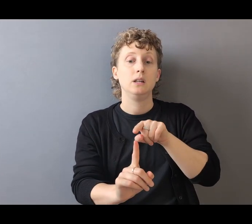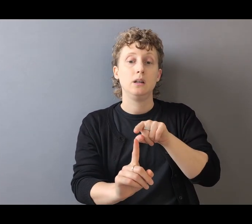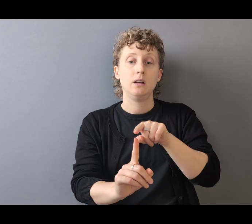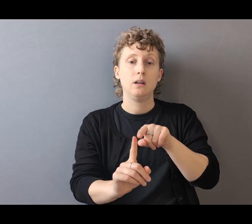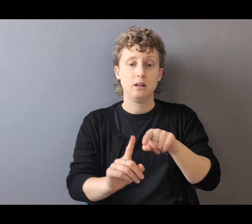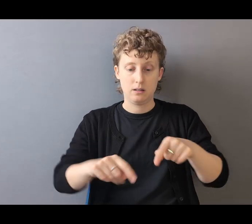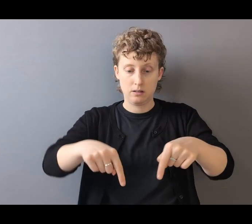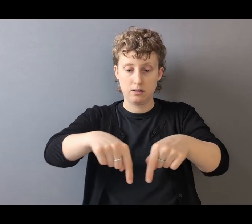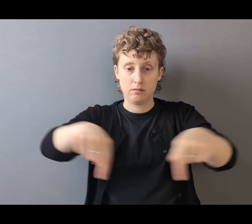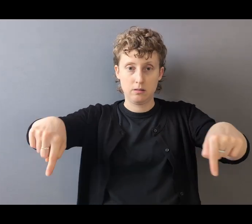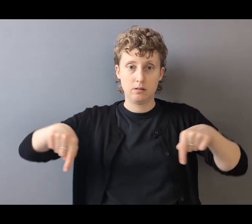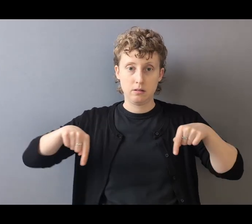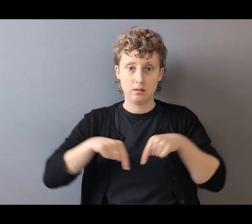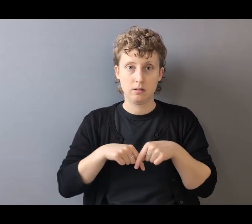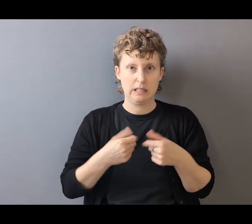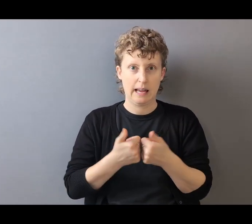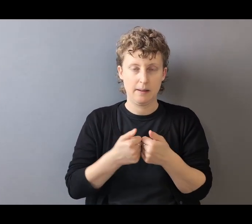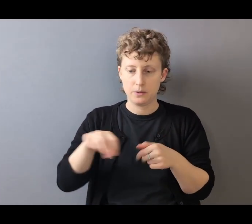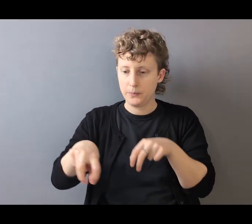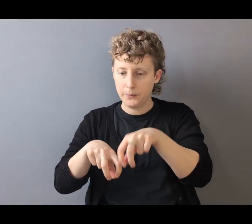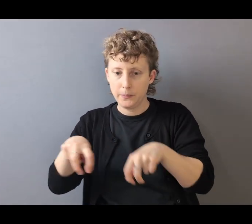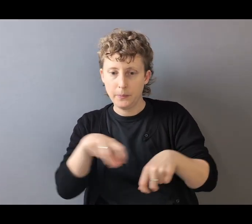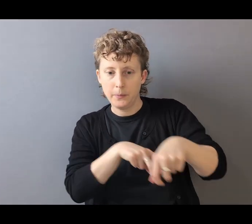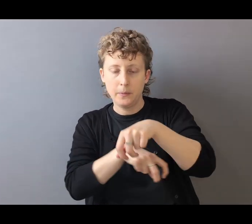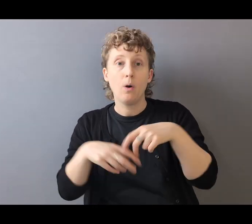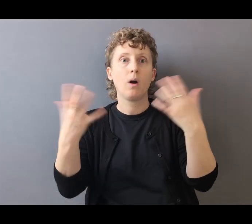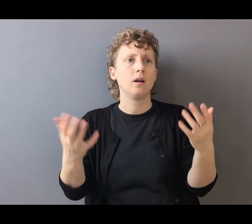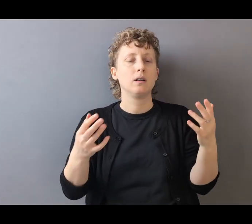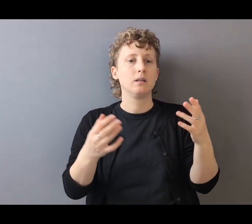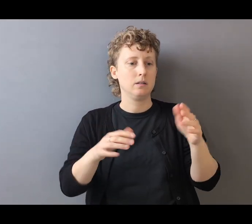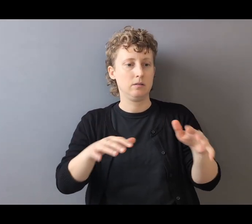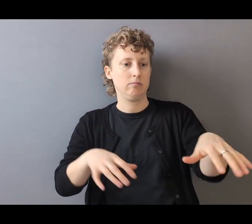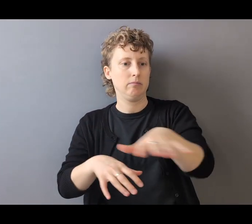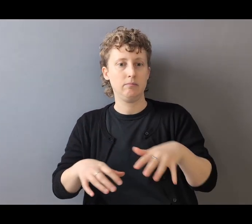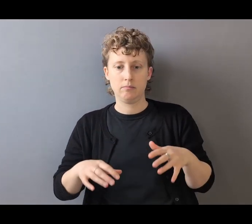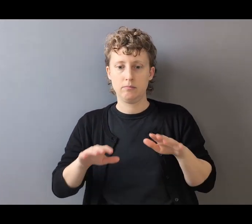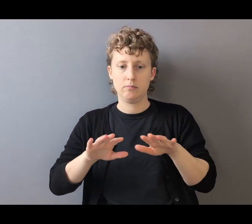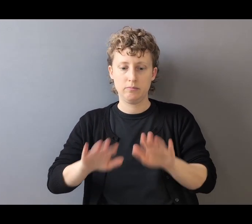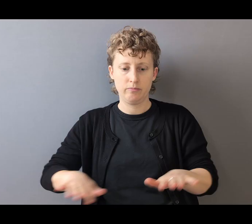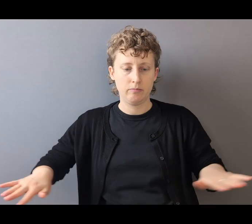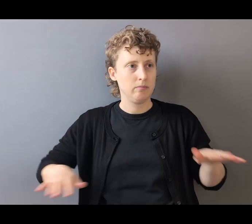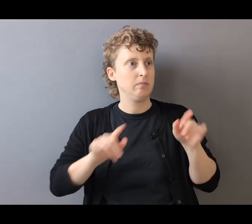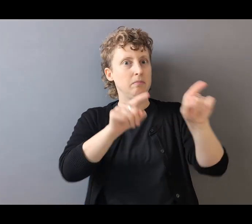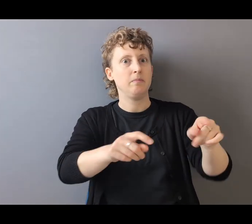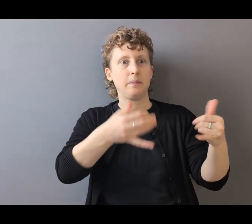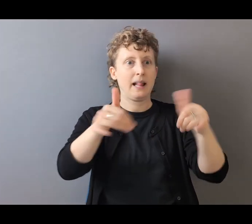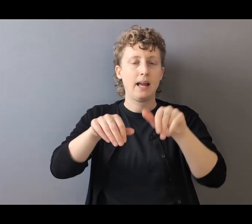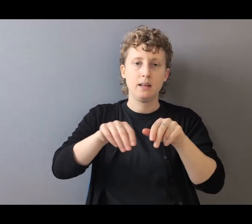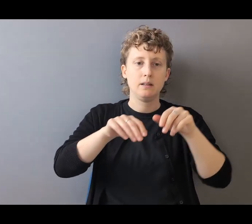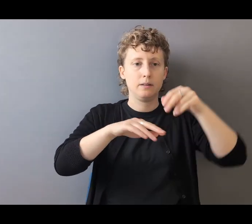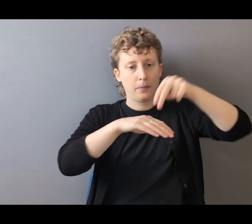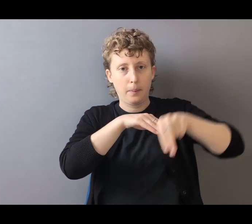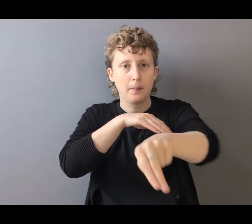accessible board games, for instance, or accessible playgrounds, accessible things for, I mean, like media for our kids. So